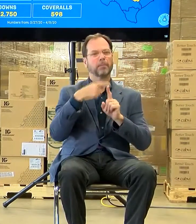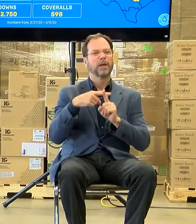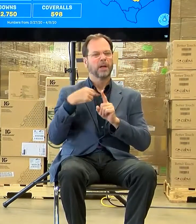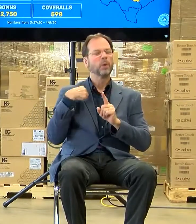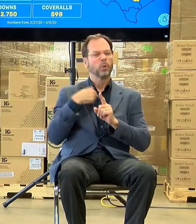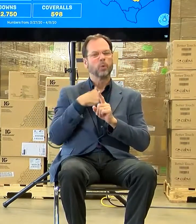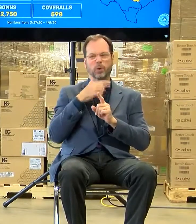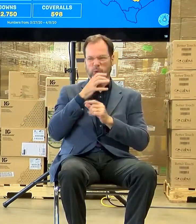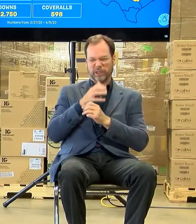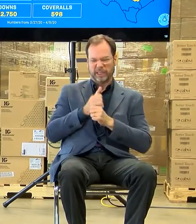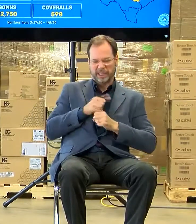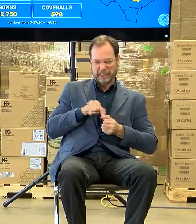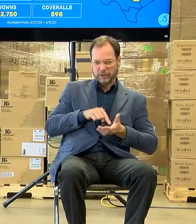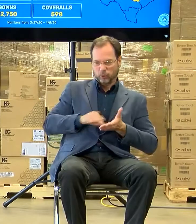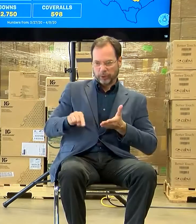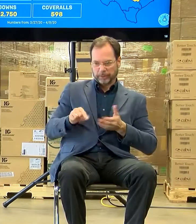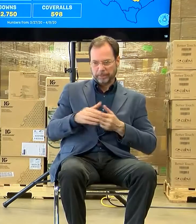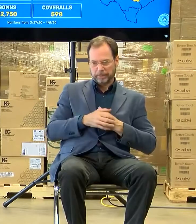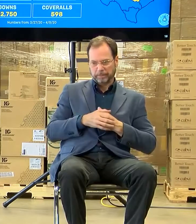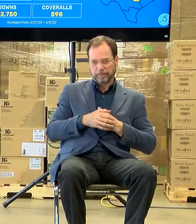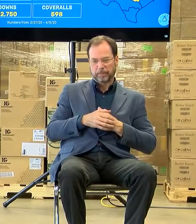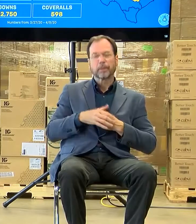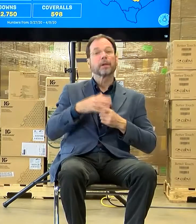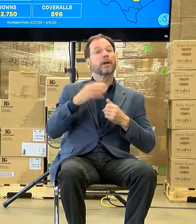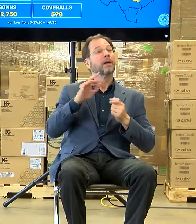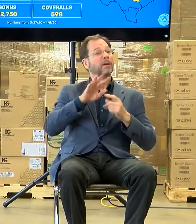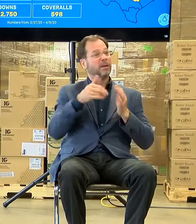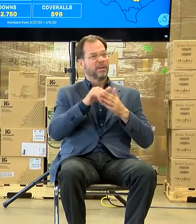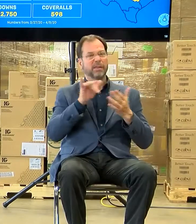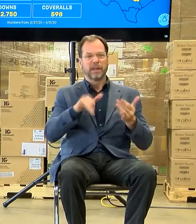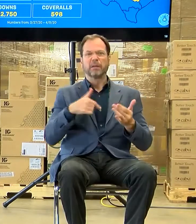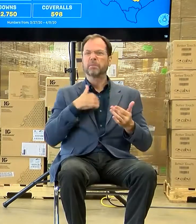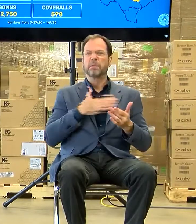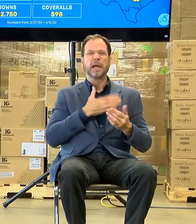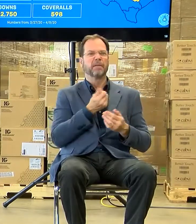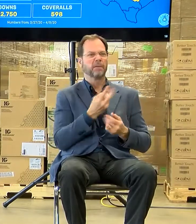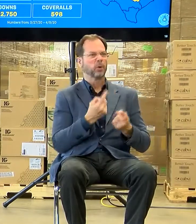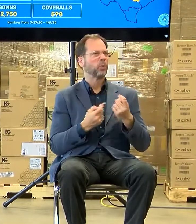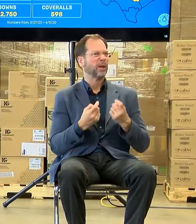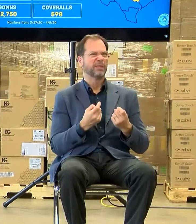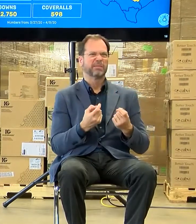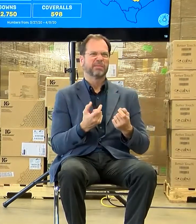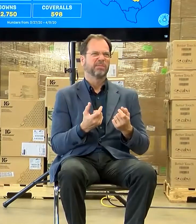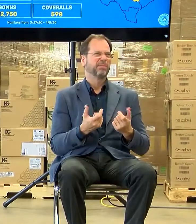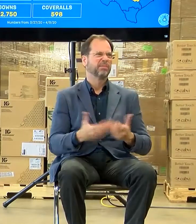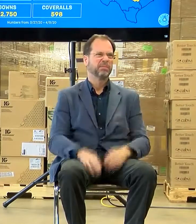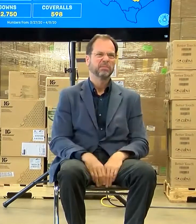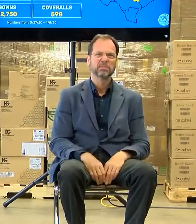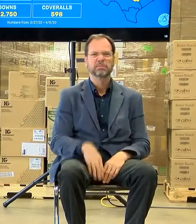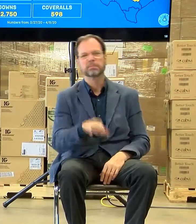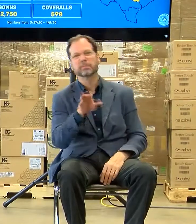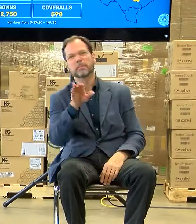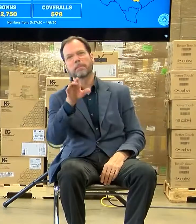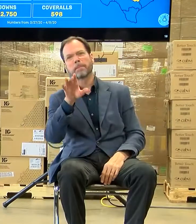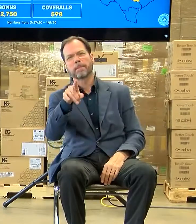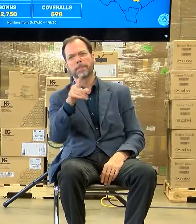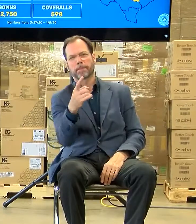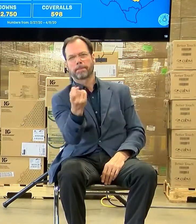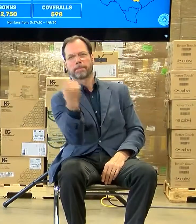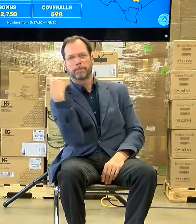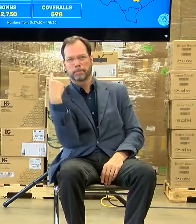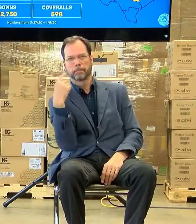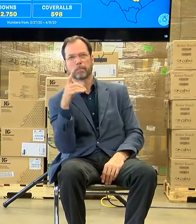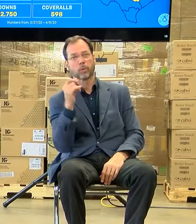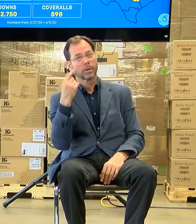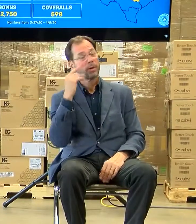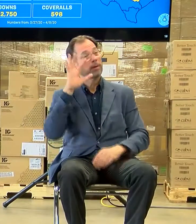in later on this week. And with all of that, we'll be happy to take a few questions. Governor, do you think that